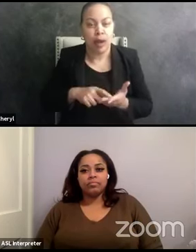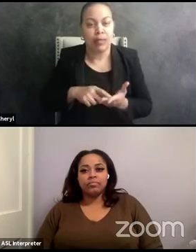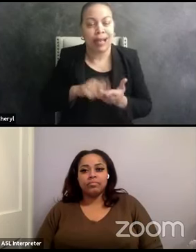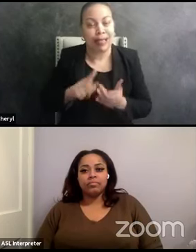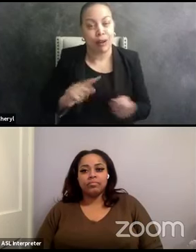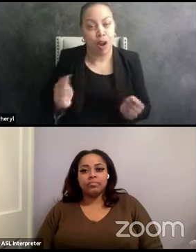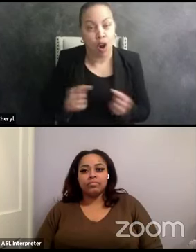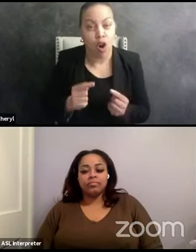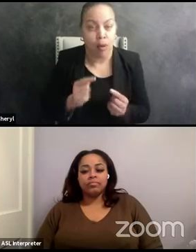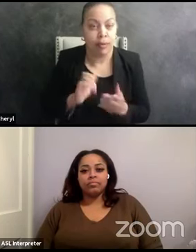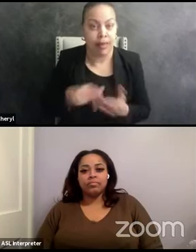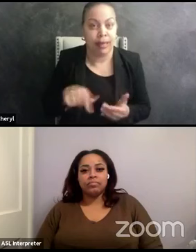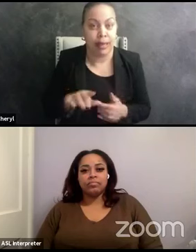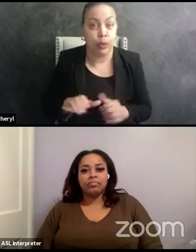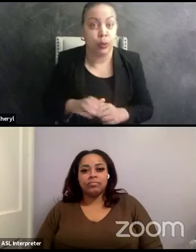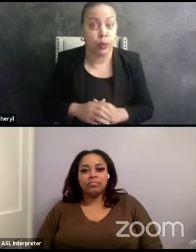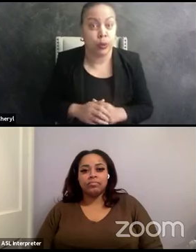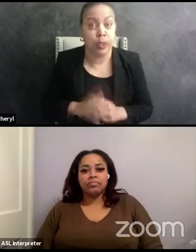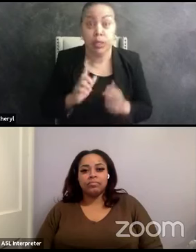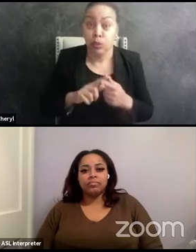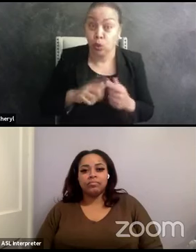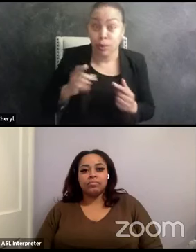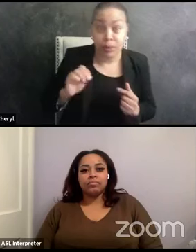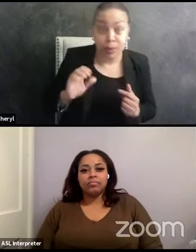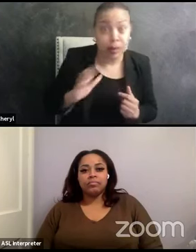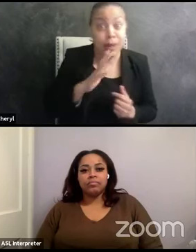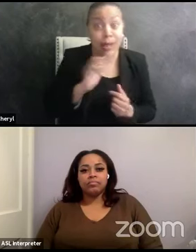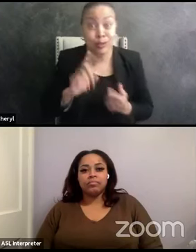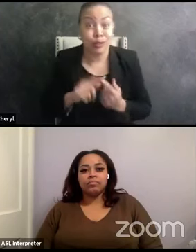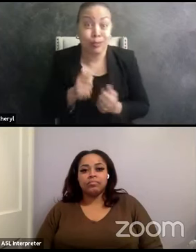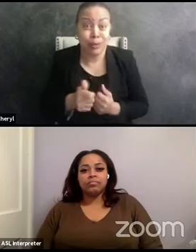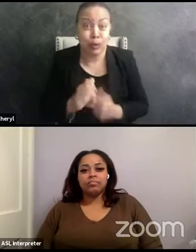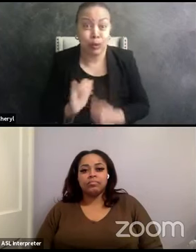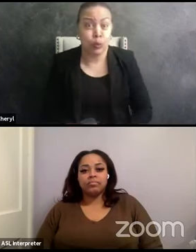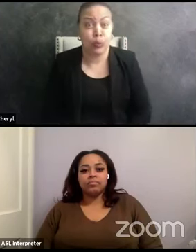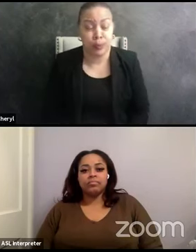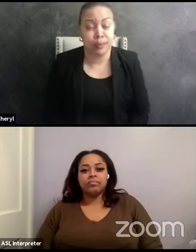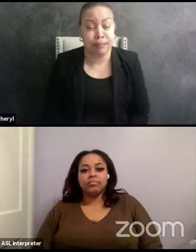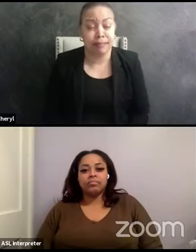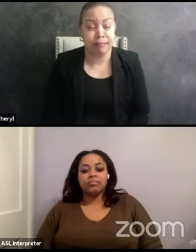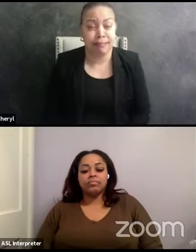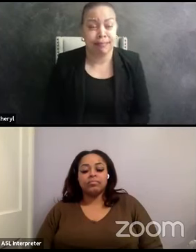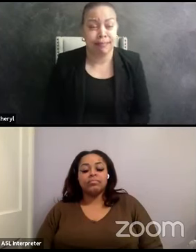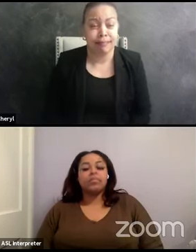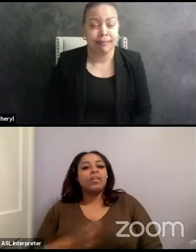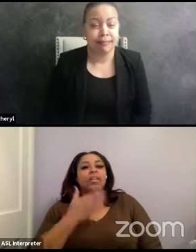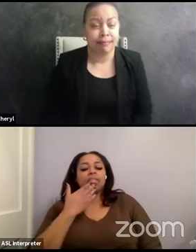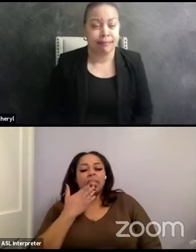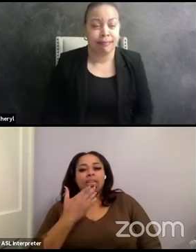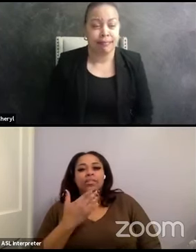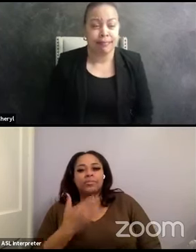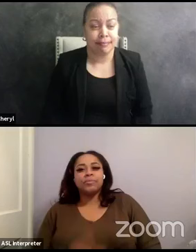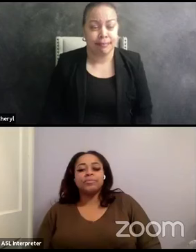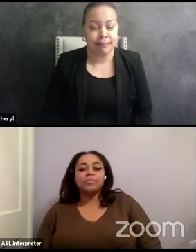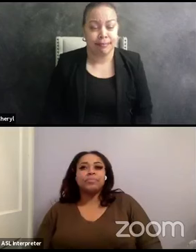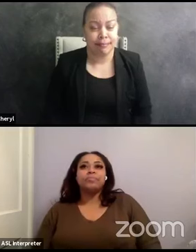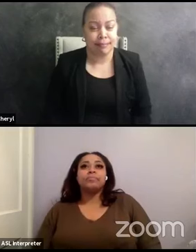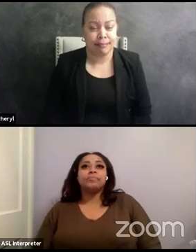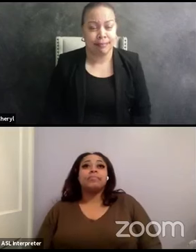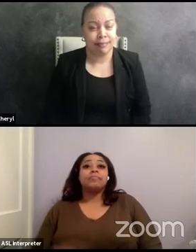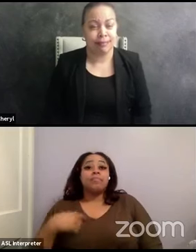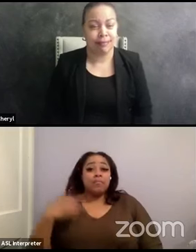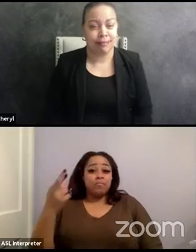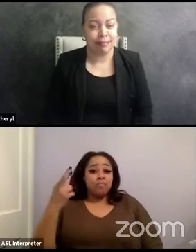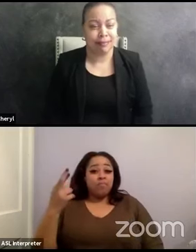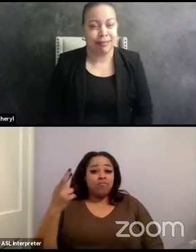that it does, not only to people of color, but to themselves as well. Thank you. Um, my best friend texted me